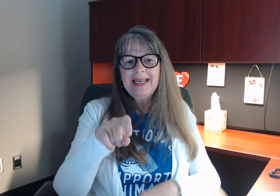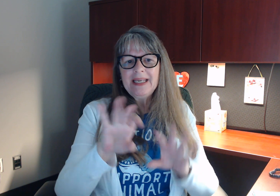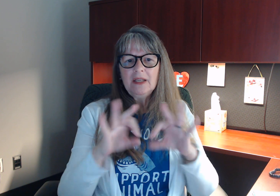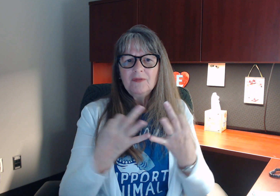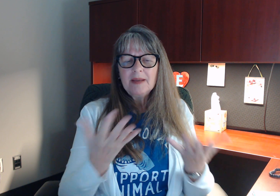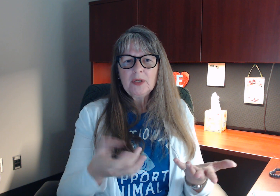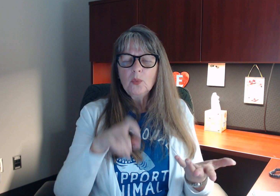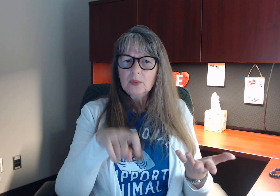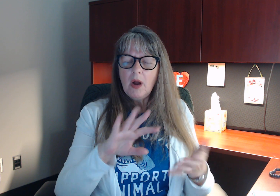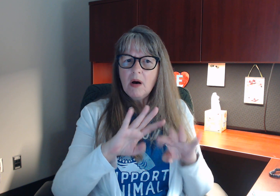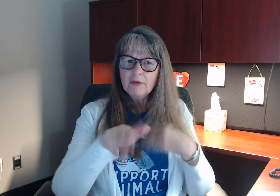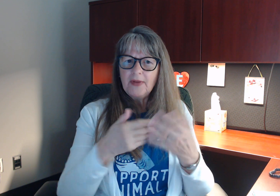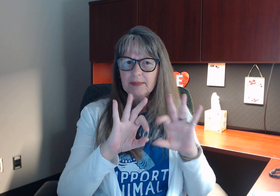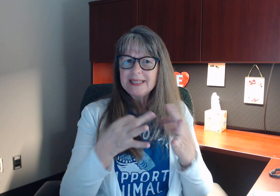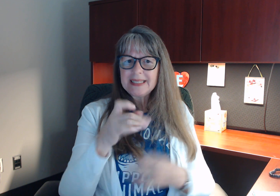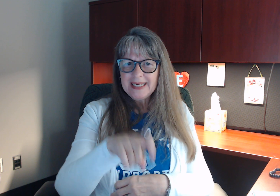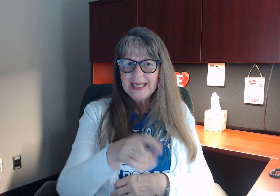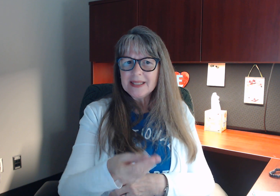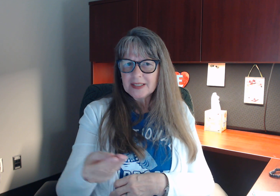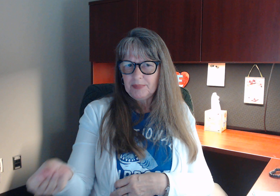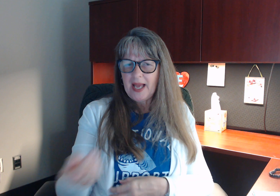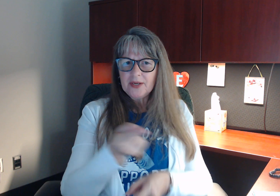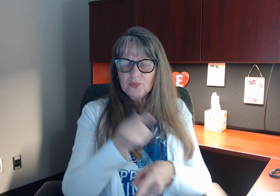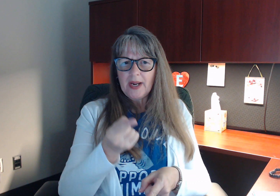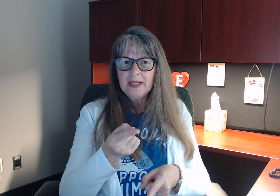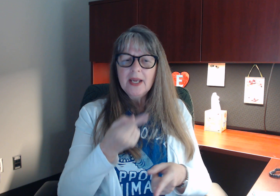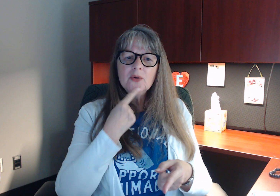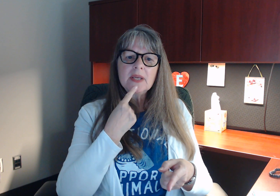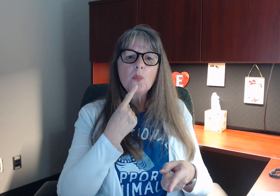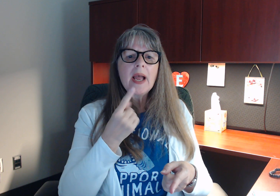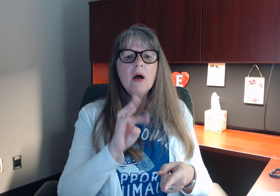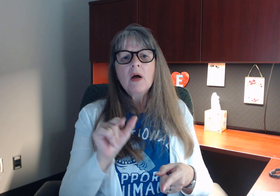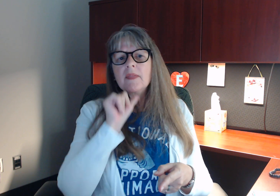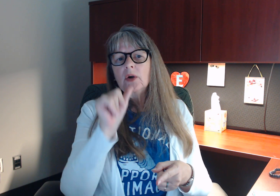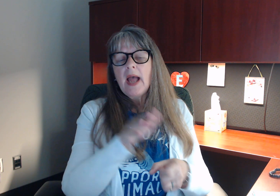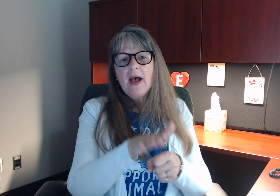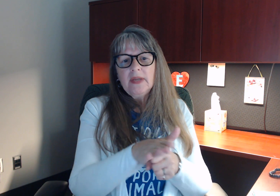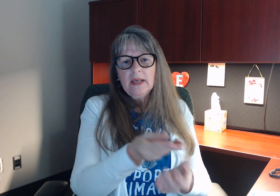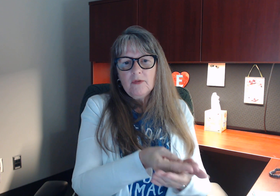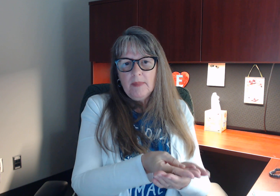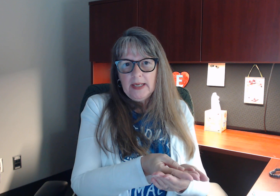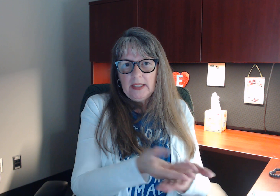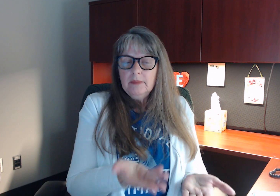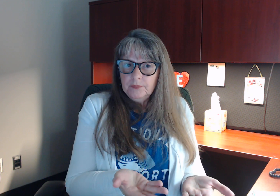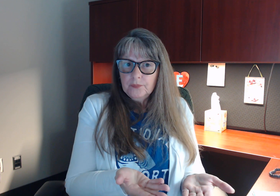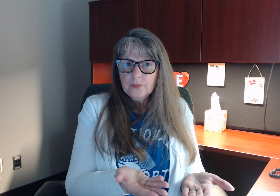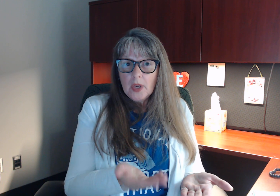needy family. Well, all families need the supplies, right? You say, well, they don't have enough money,